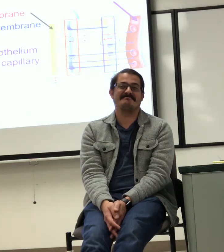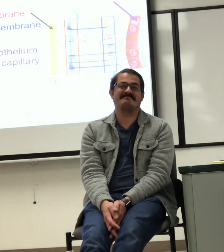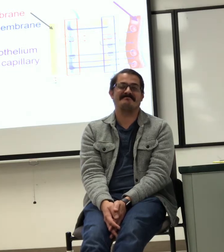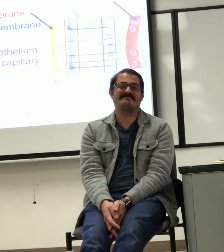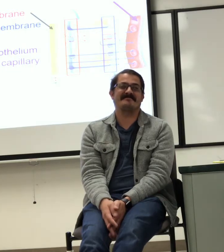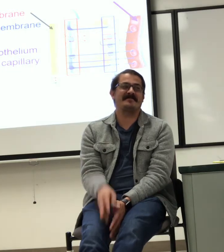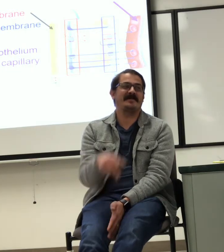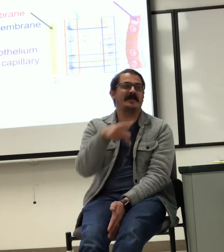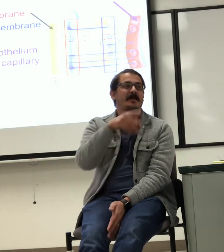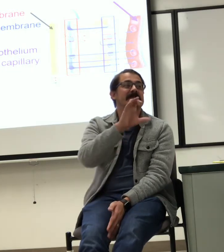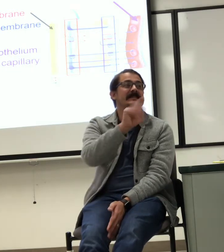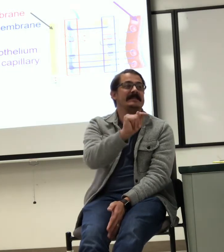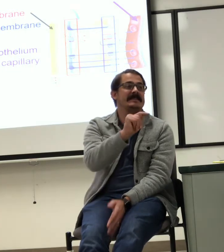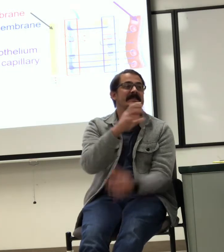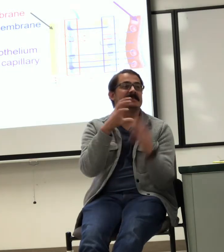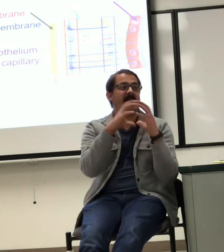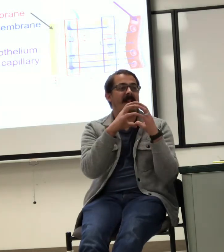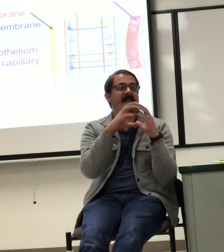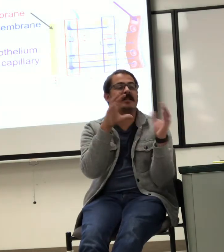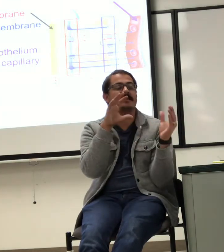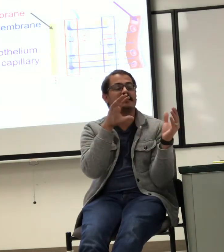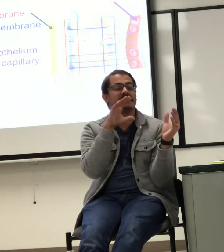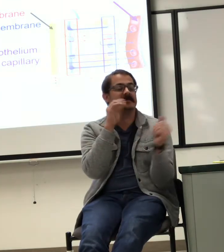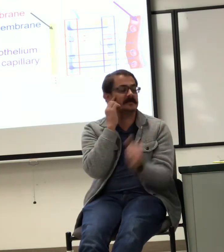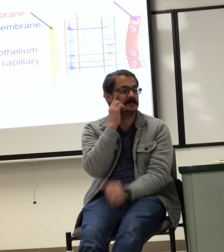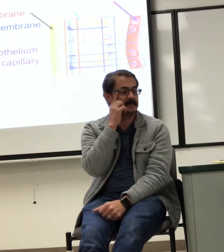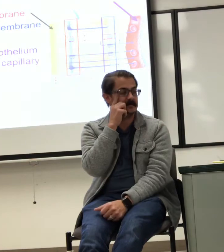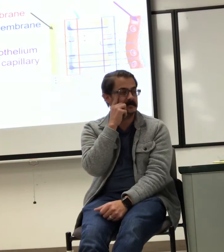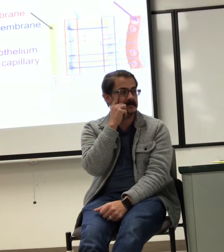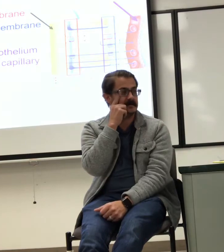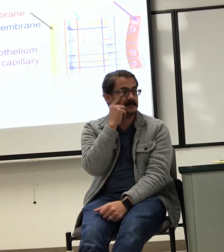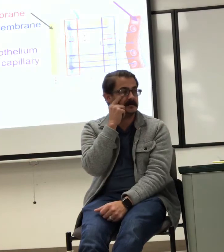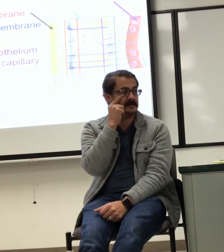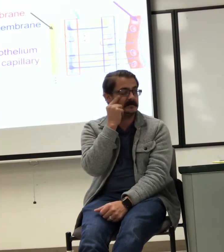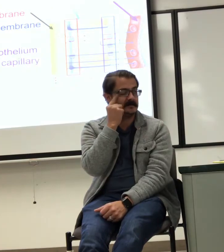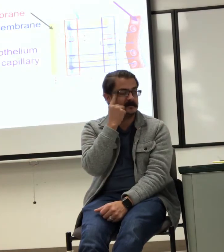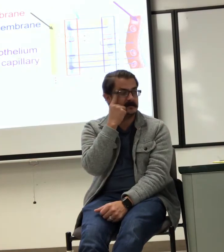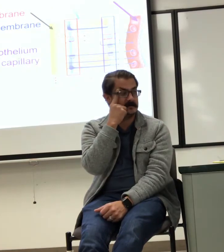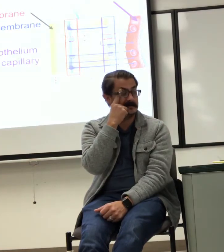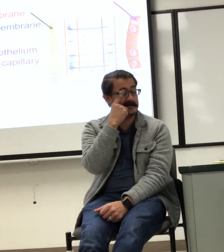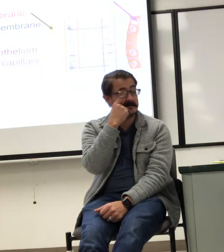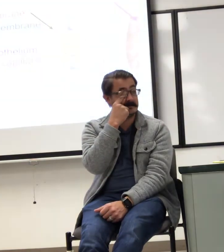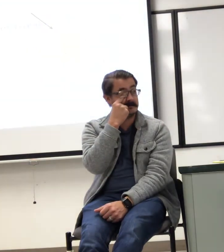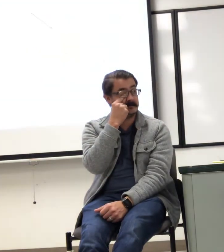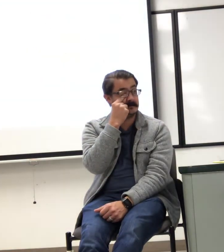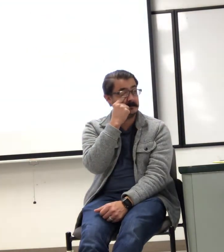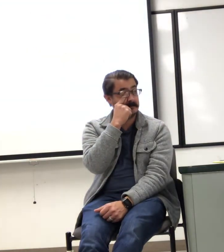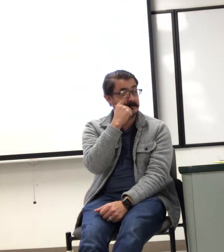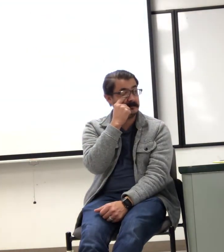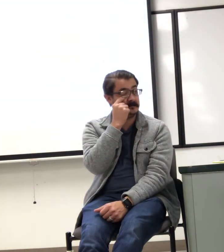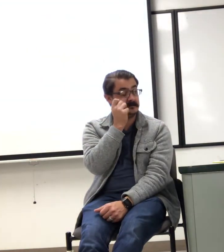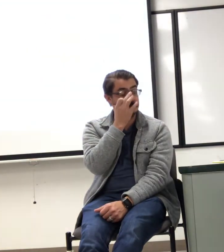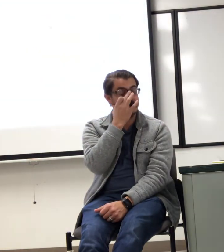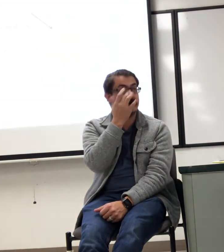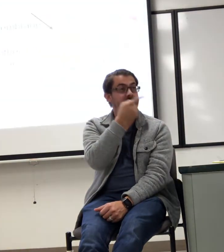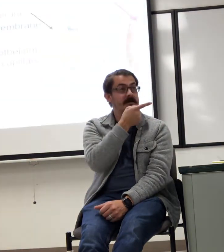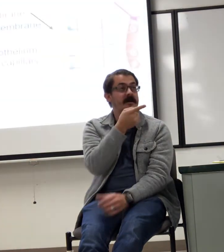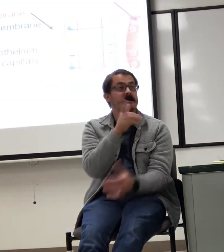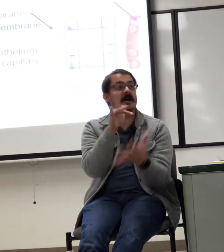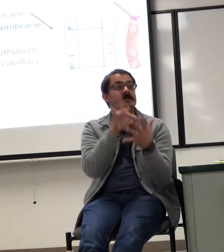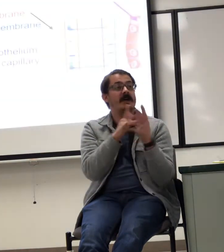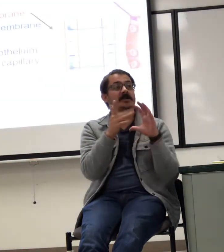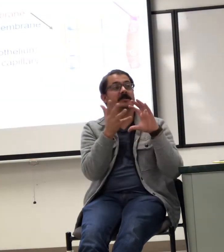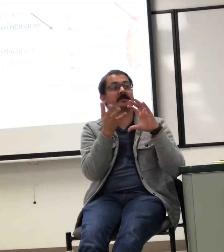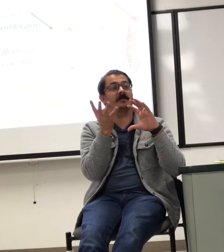There's the PCT cell. And studies, I'm going to leave a couple spaces for molecules I can draw. Anyways, this side faces the filtrate. They call